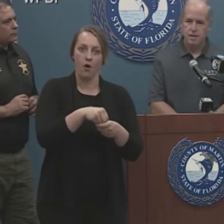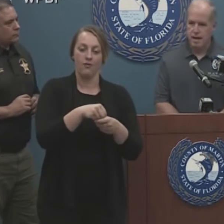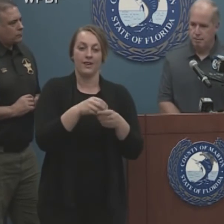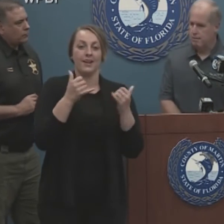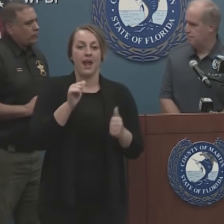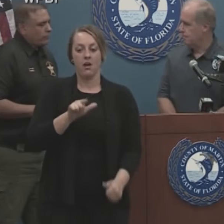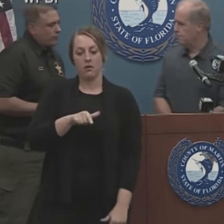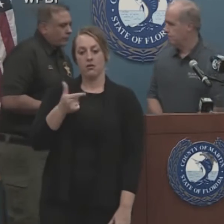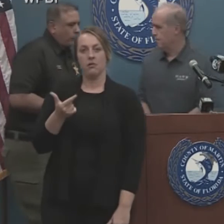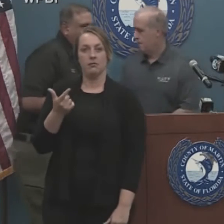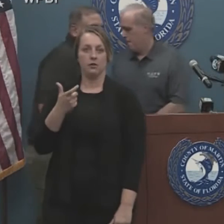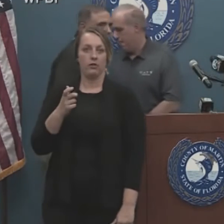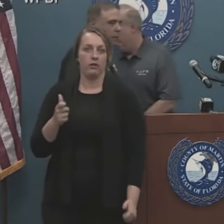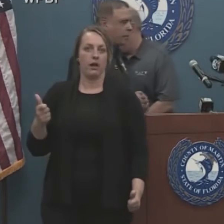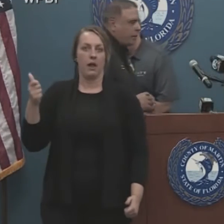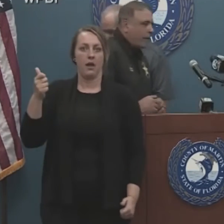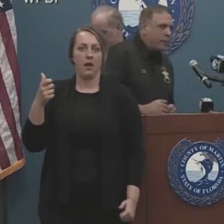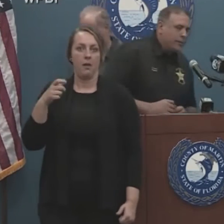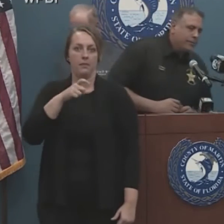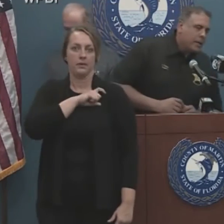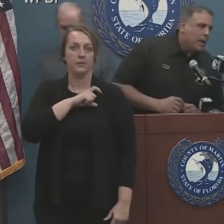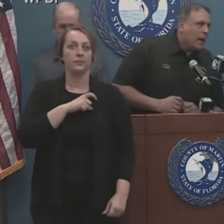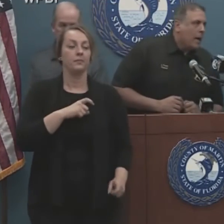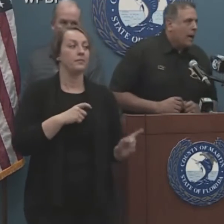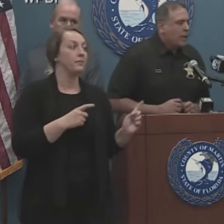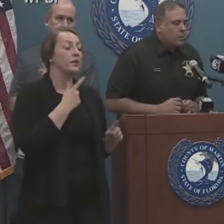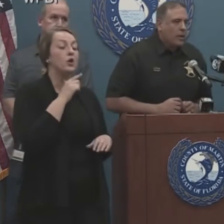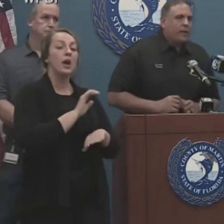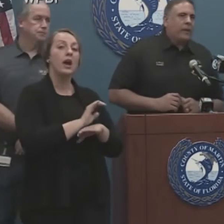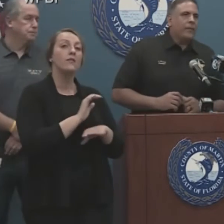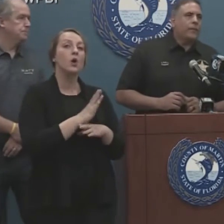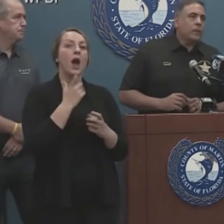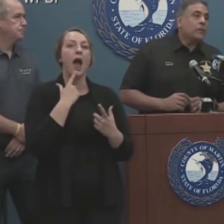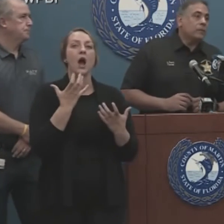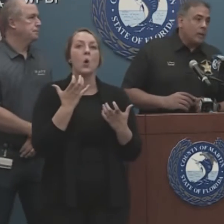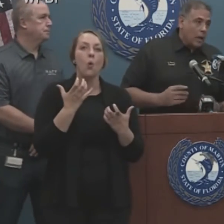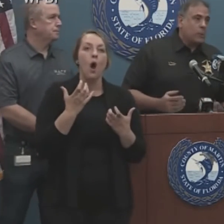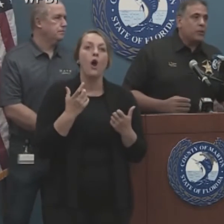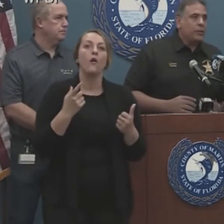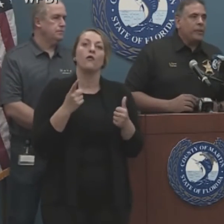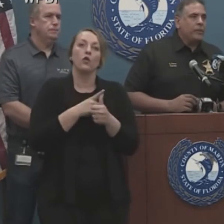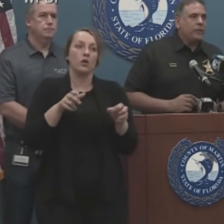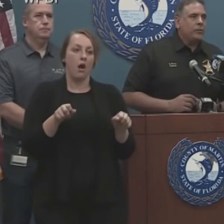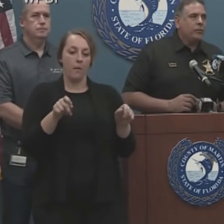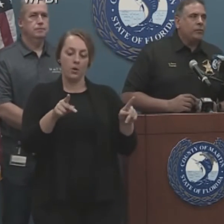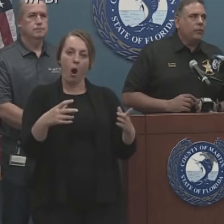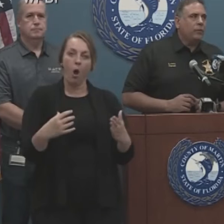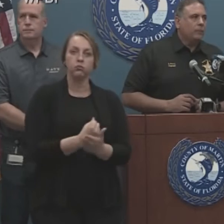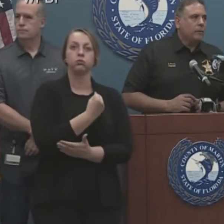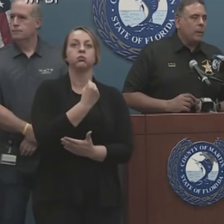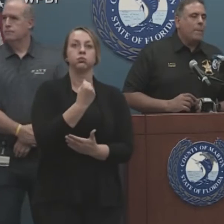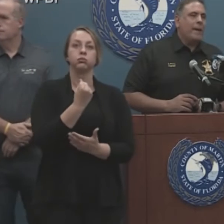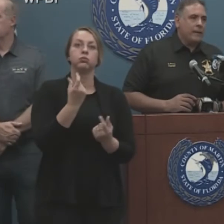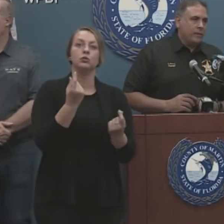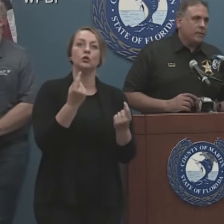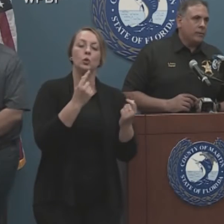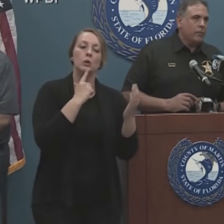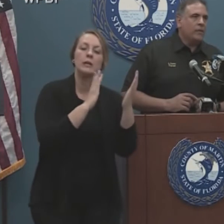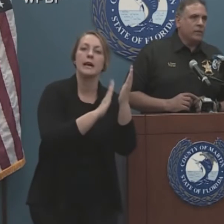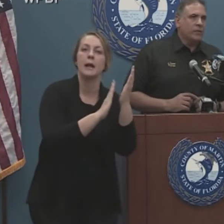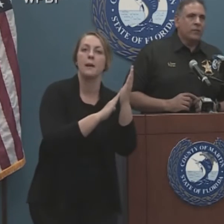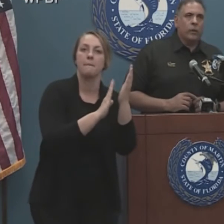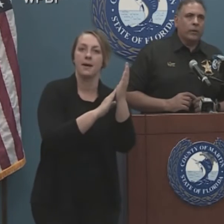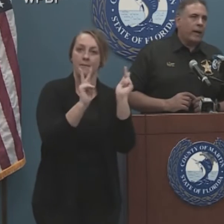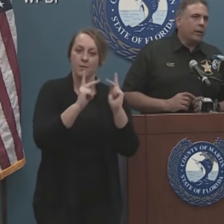turn it over to the captain. Good afternoon. I just want to take the opportunity to commend